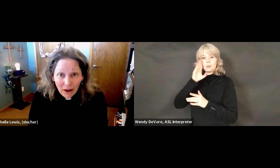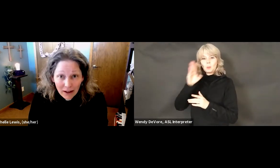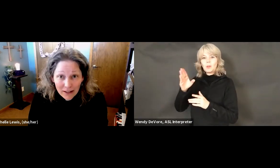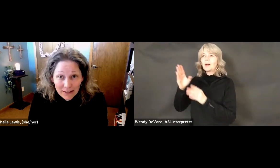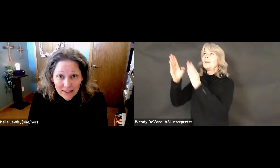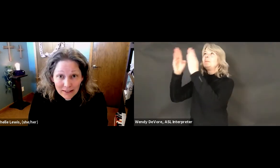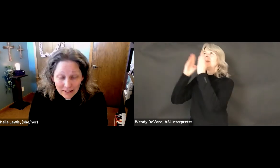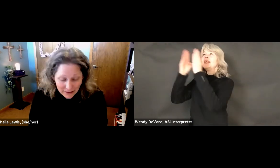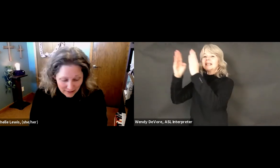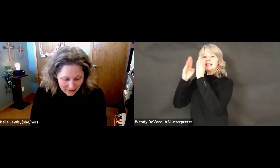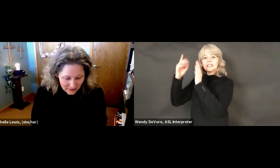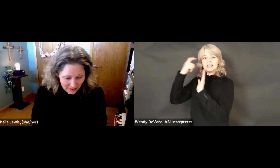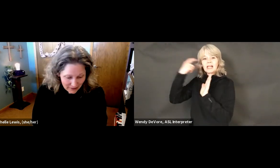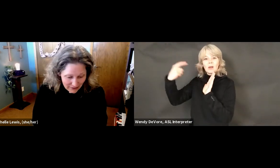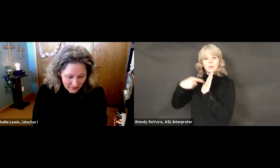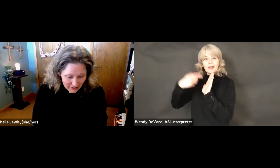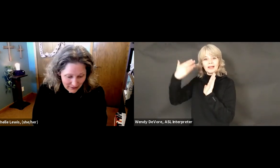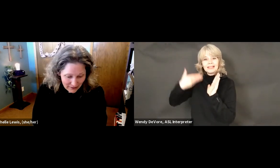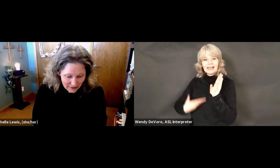to us?